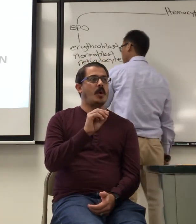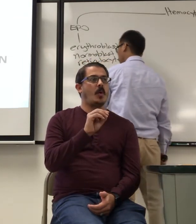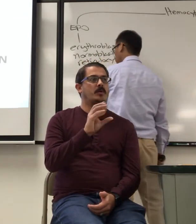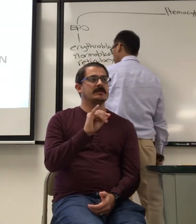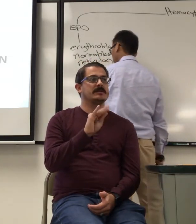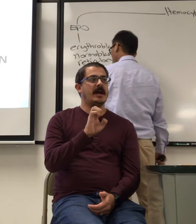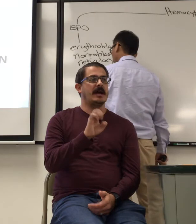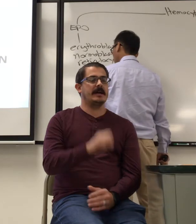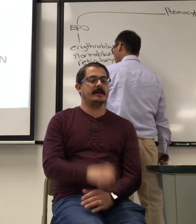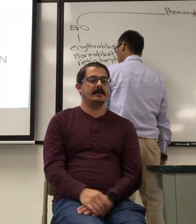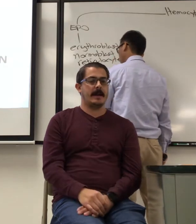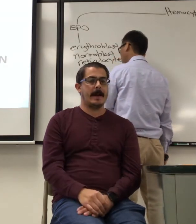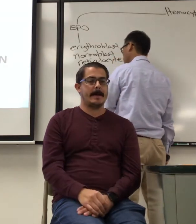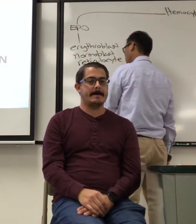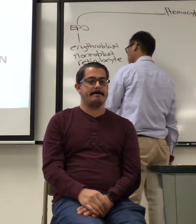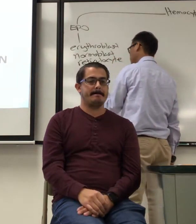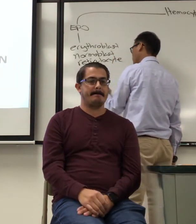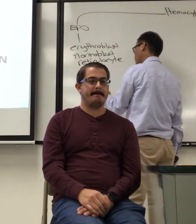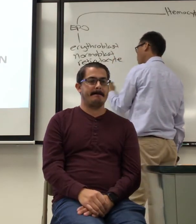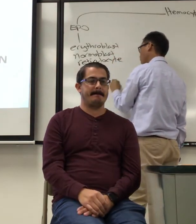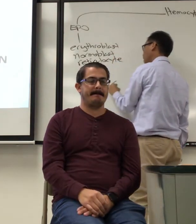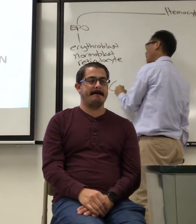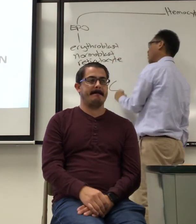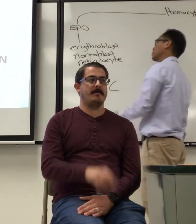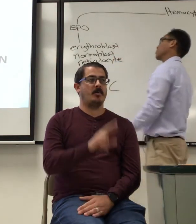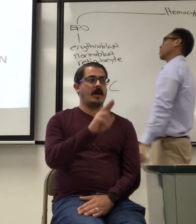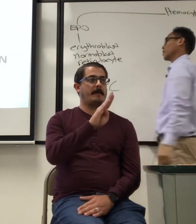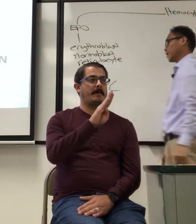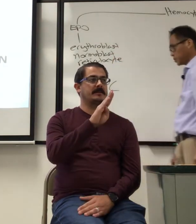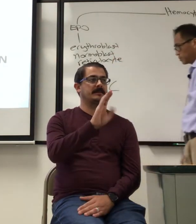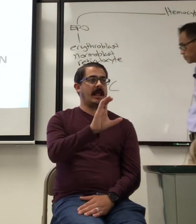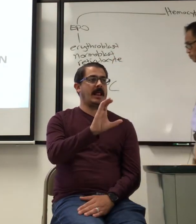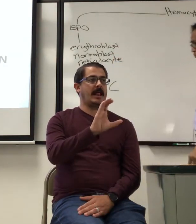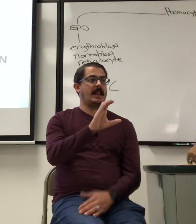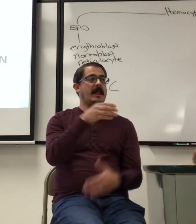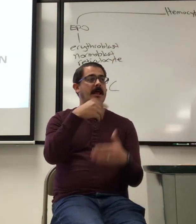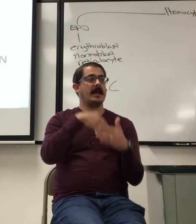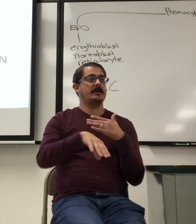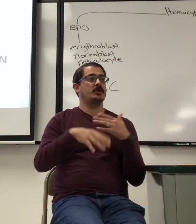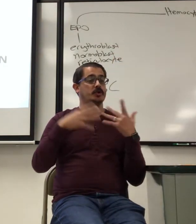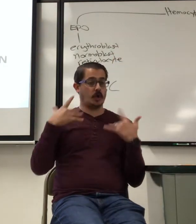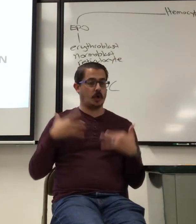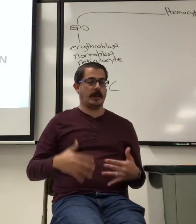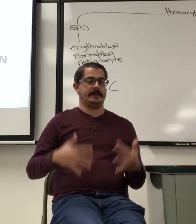and you get your mature red blood cell that enters the circulation. Okay.